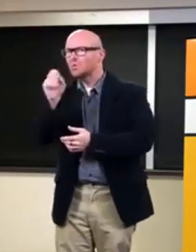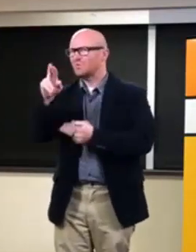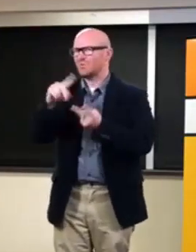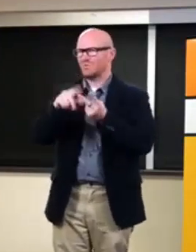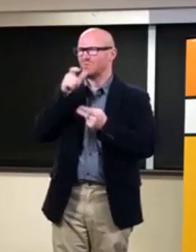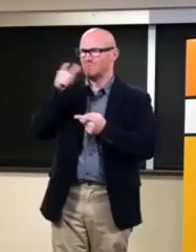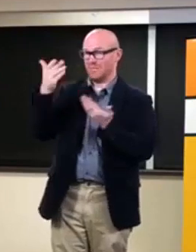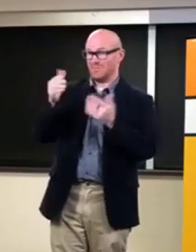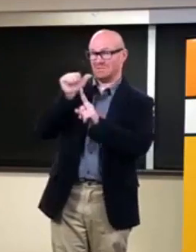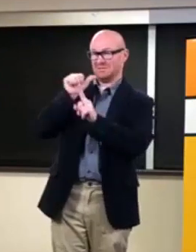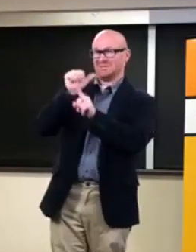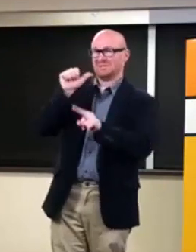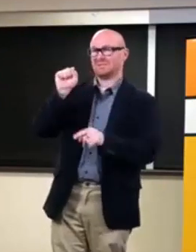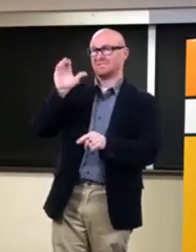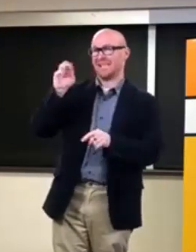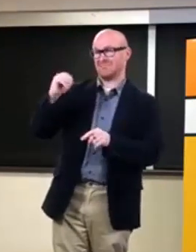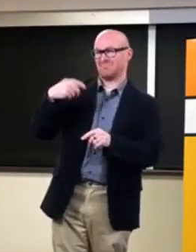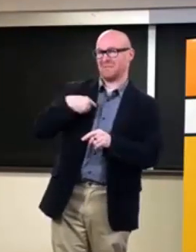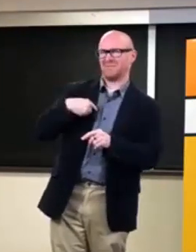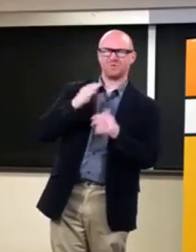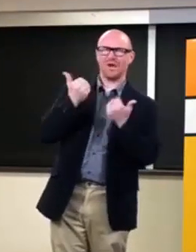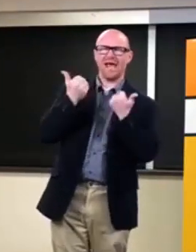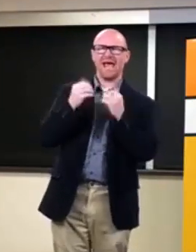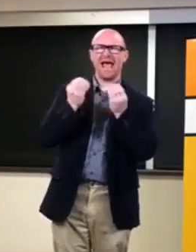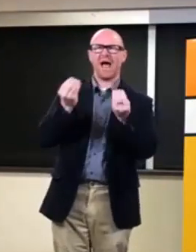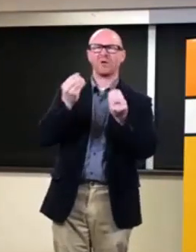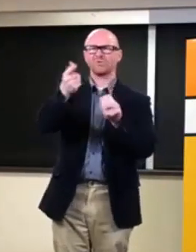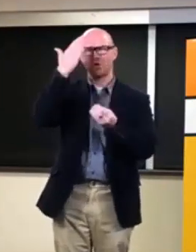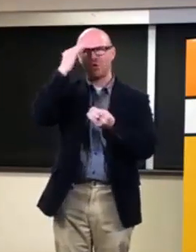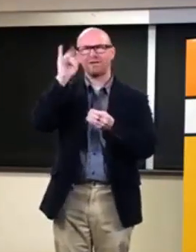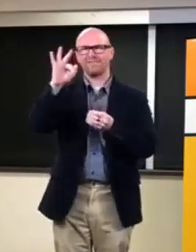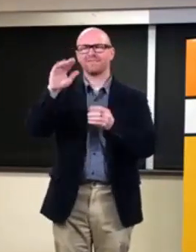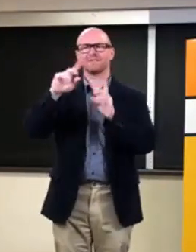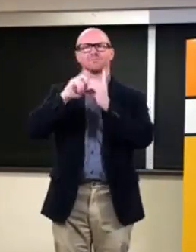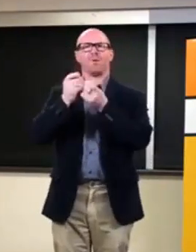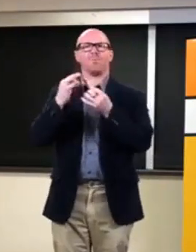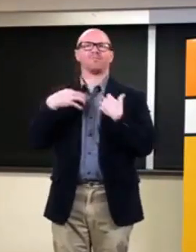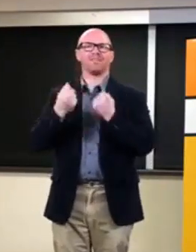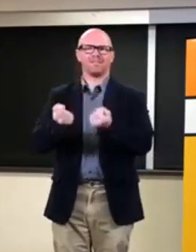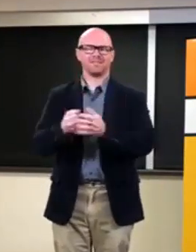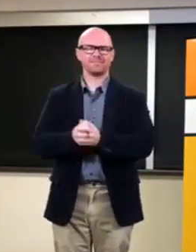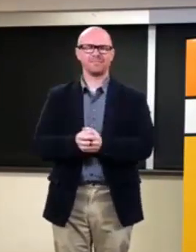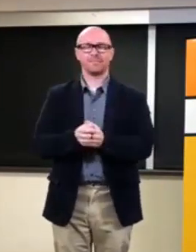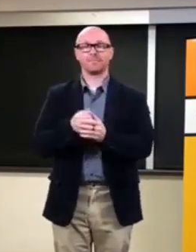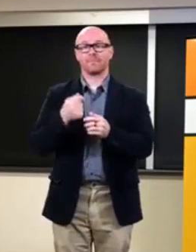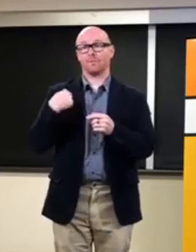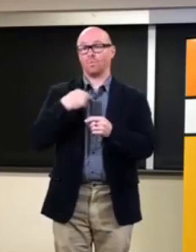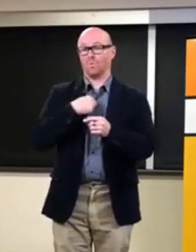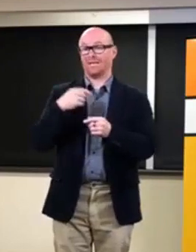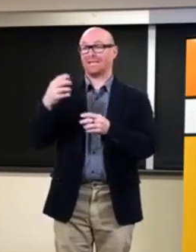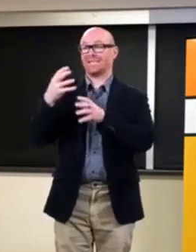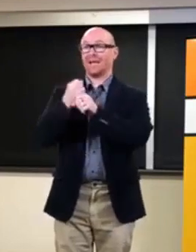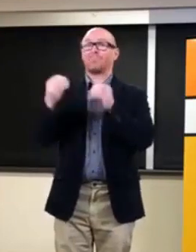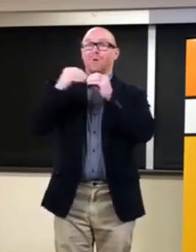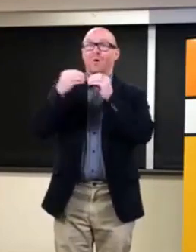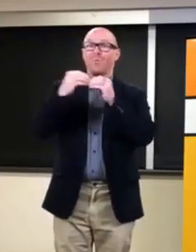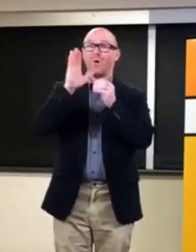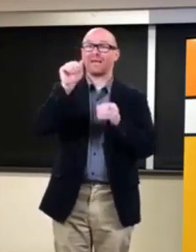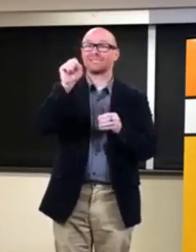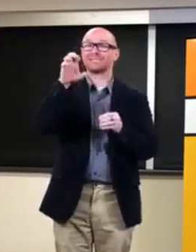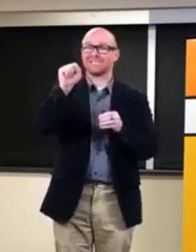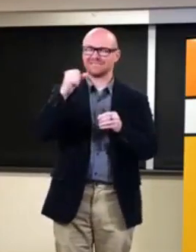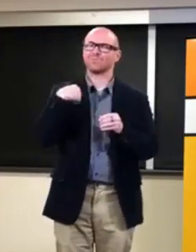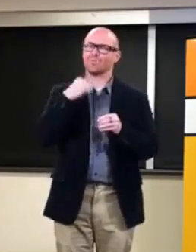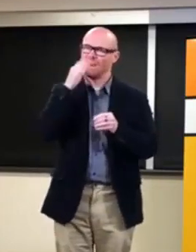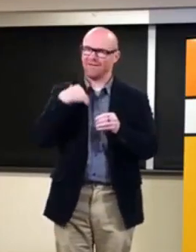So the question is, how do people know that it's actually public health calling them when they're reaching out? So as we're getting more cases in Utah, we're going to be